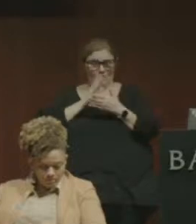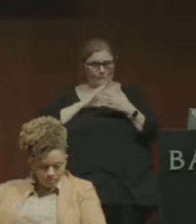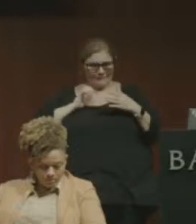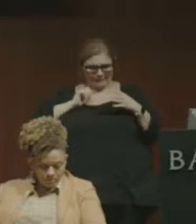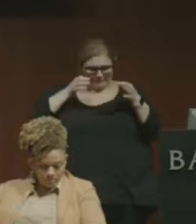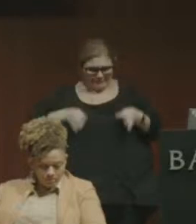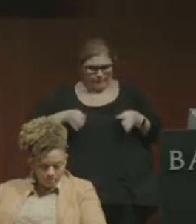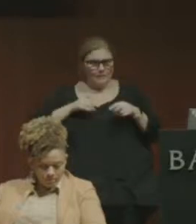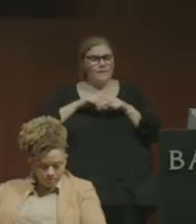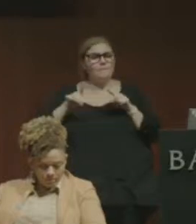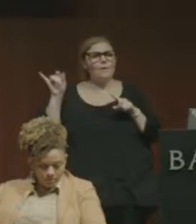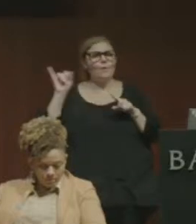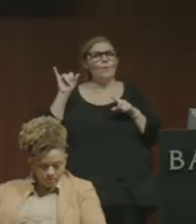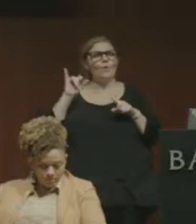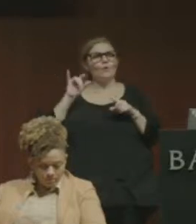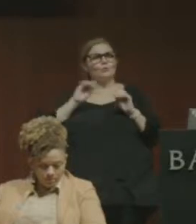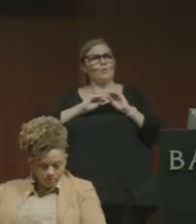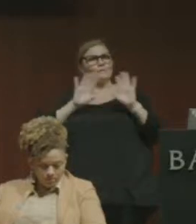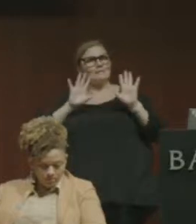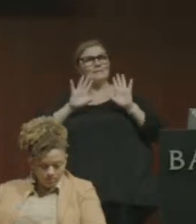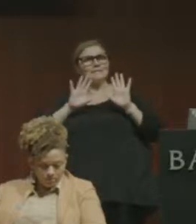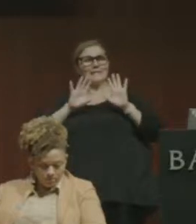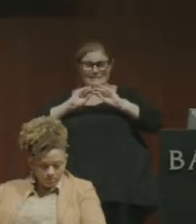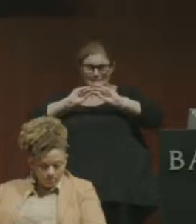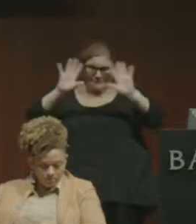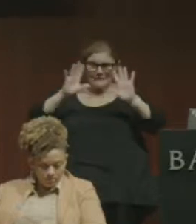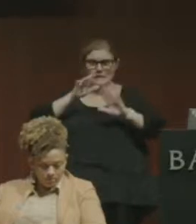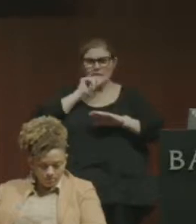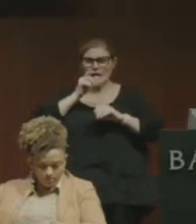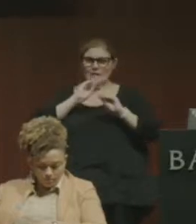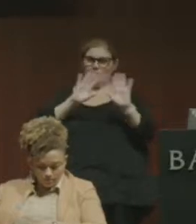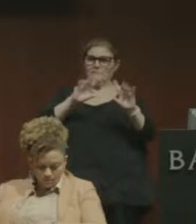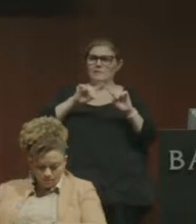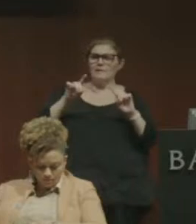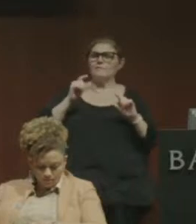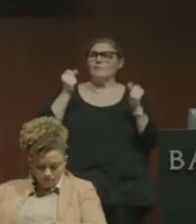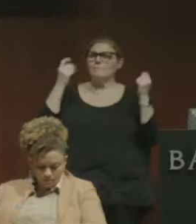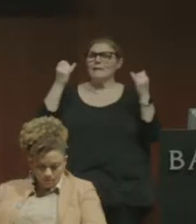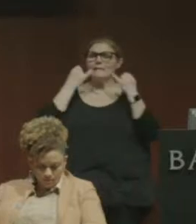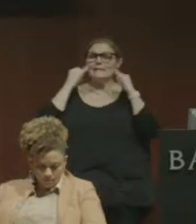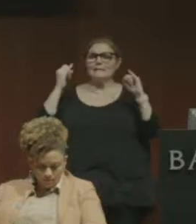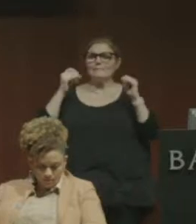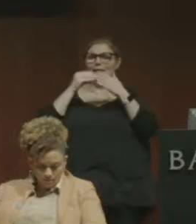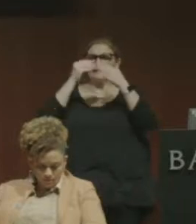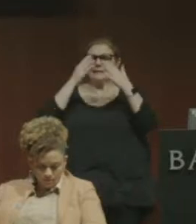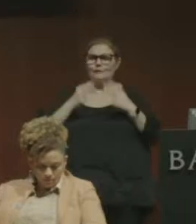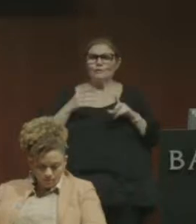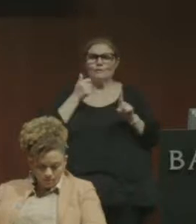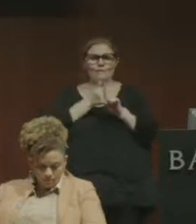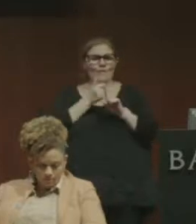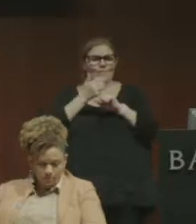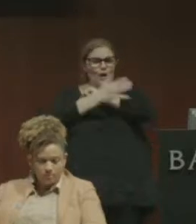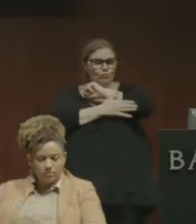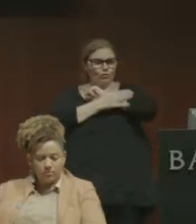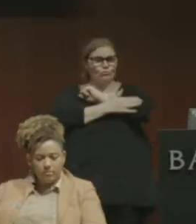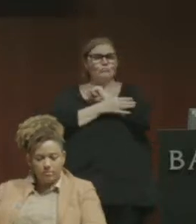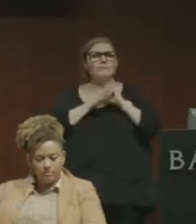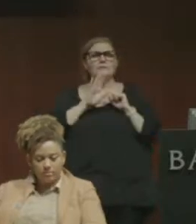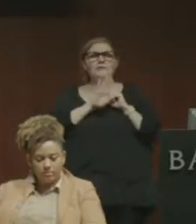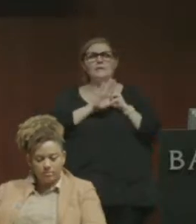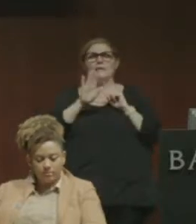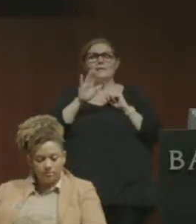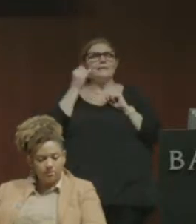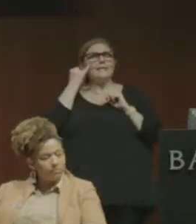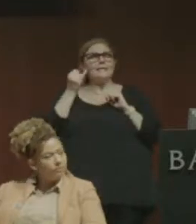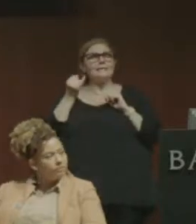self-determination, but also implicitly and explicitly for many independence leaders, for their countries, it was this